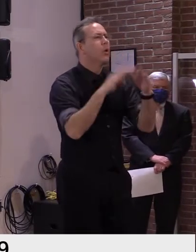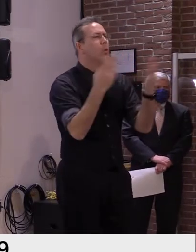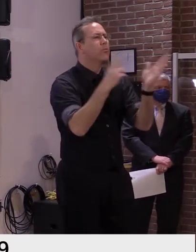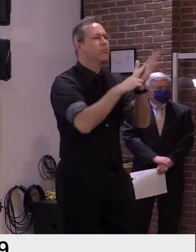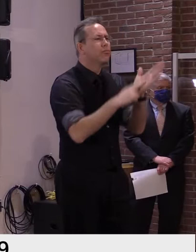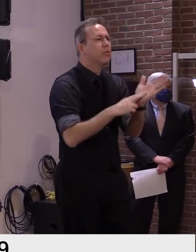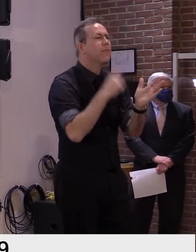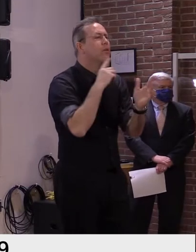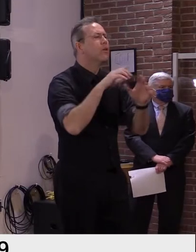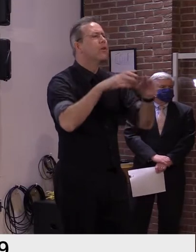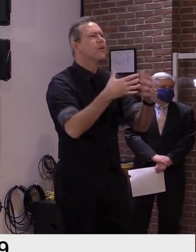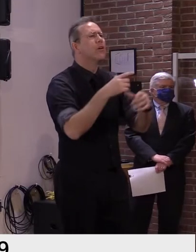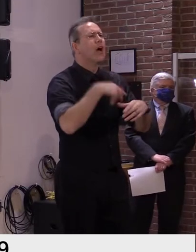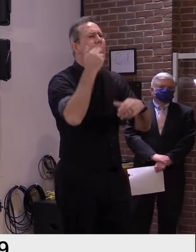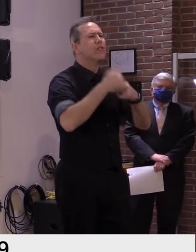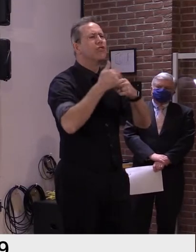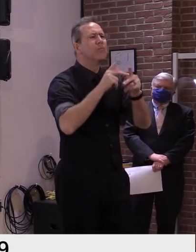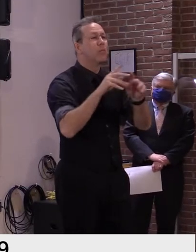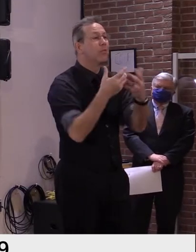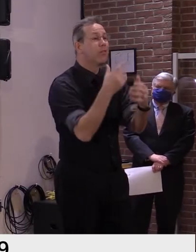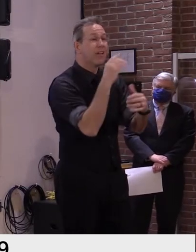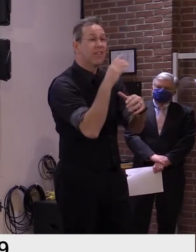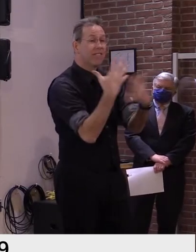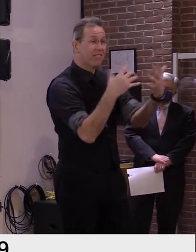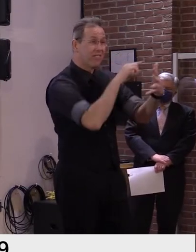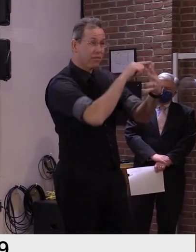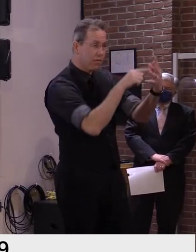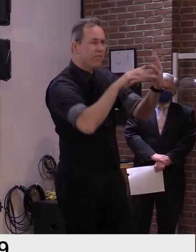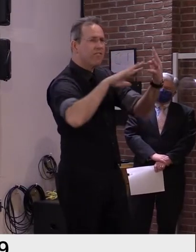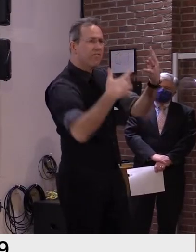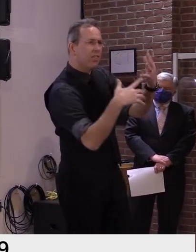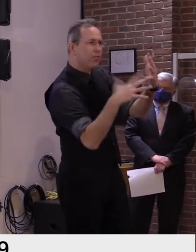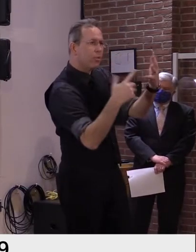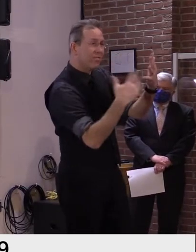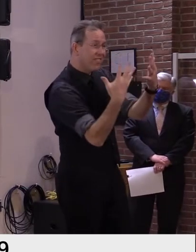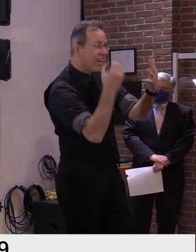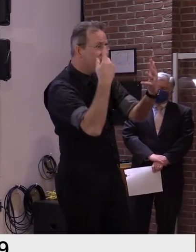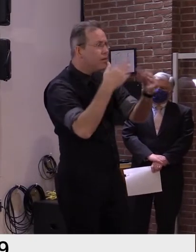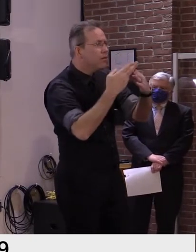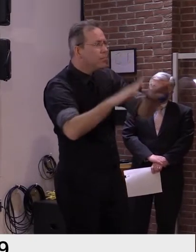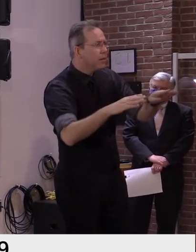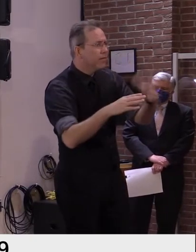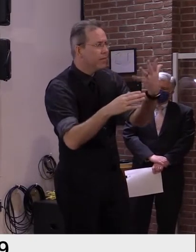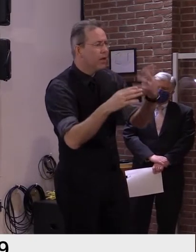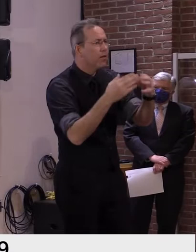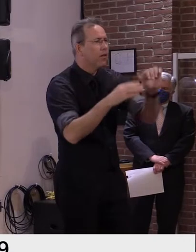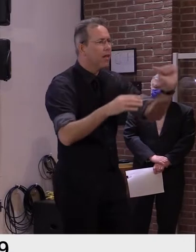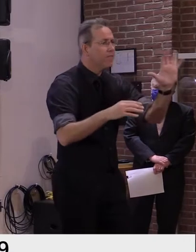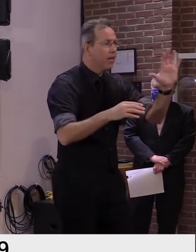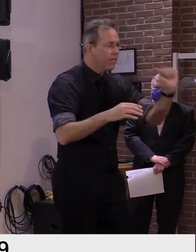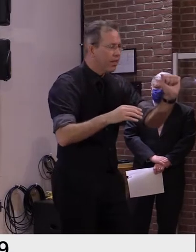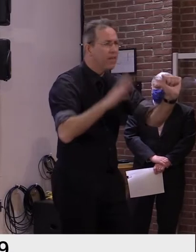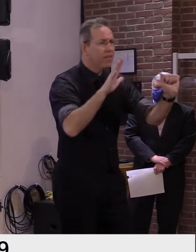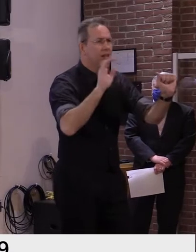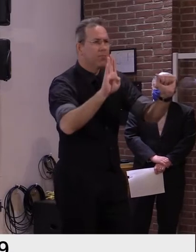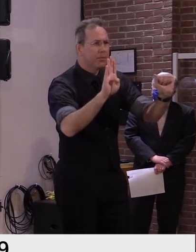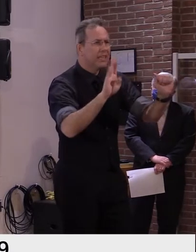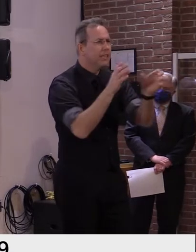conditions. Because this is a larger population than most of the age bands, we're going to split it